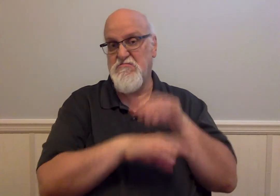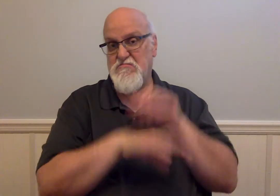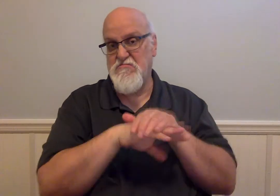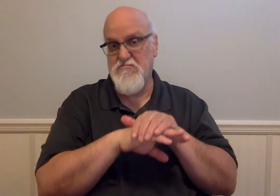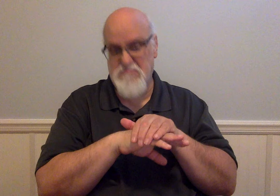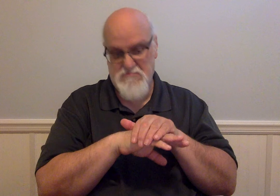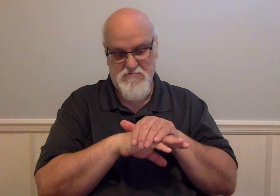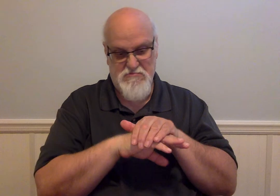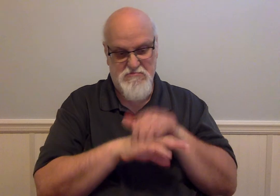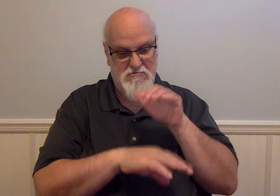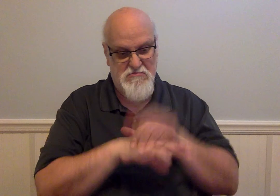English.